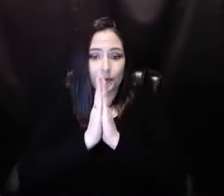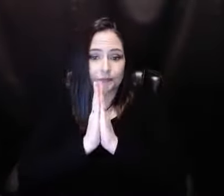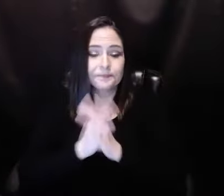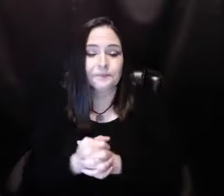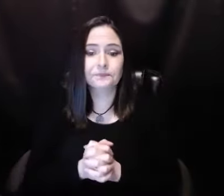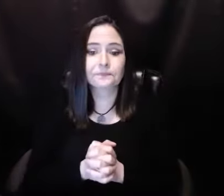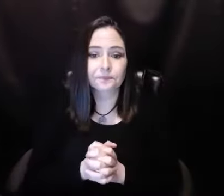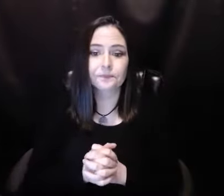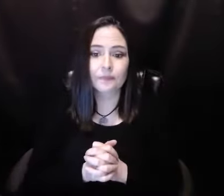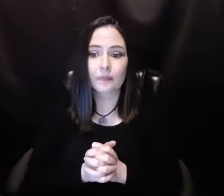and the serenity prayer.